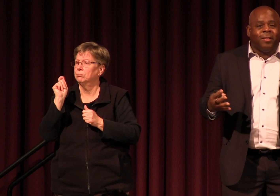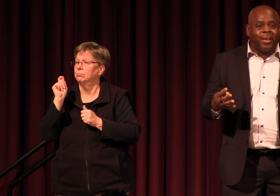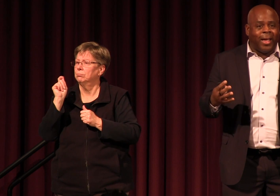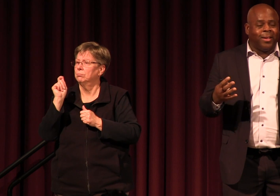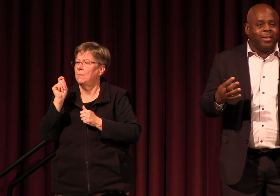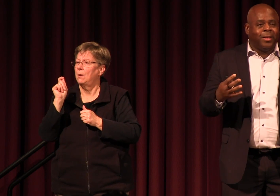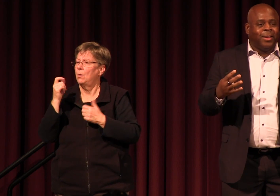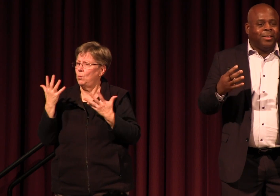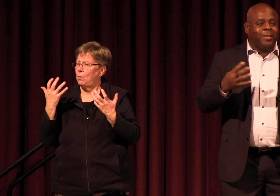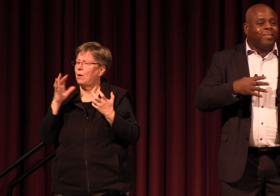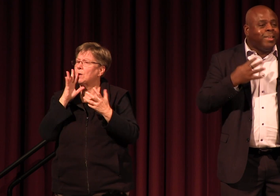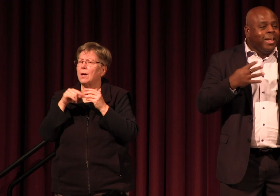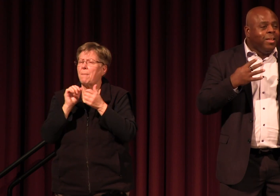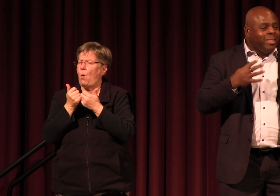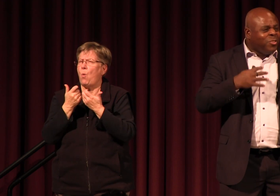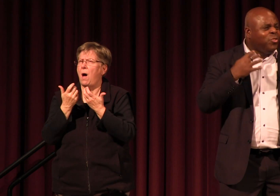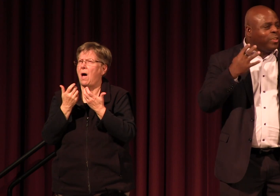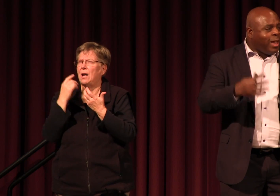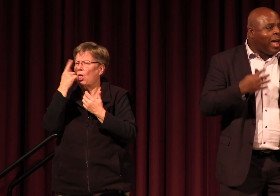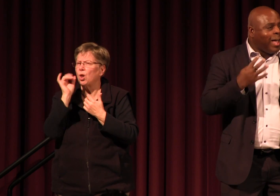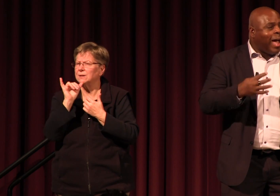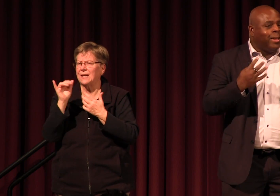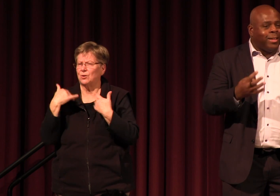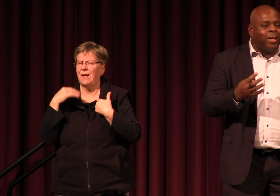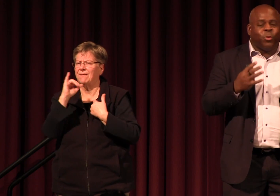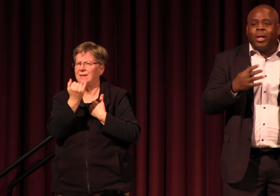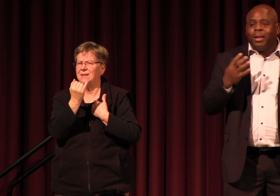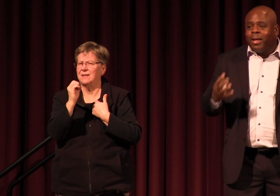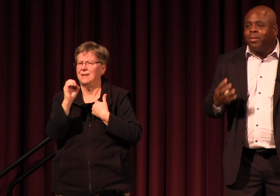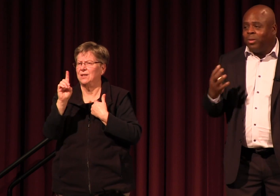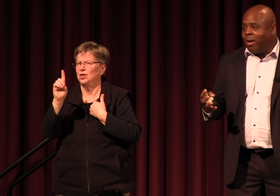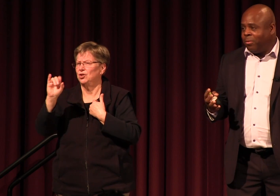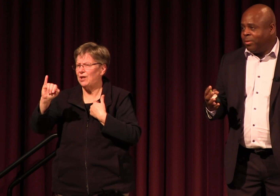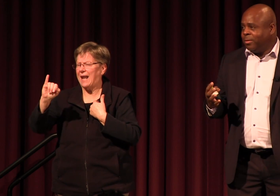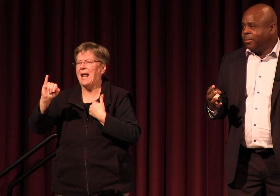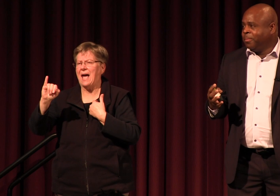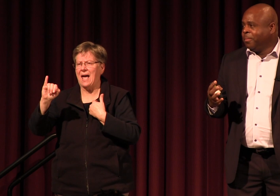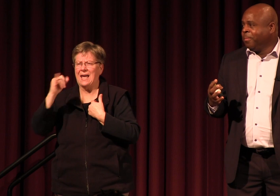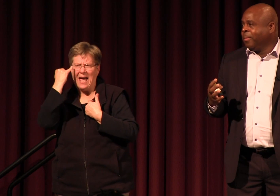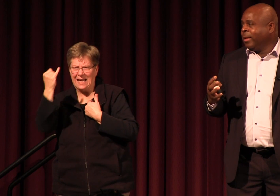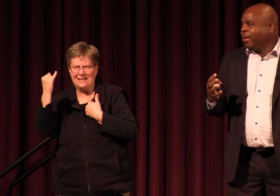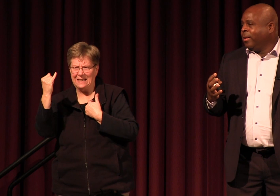about what it looks like to see this JEDI idea through the lens of love.